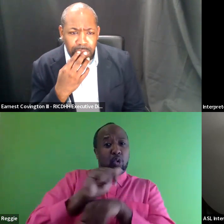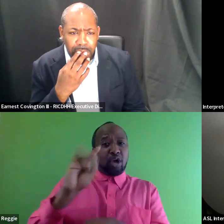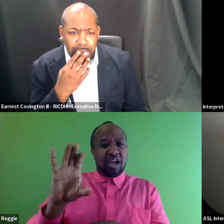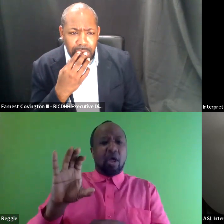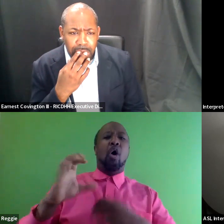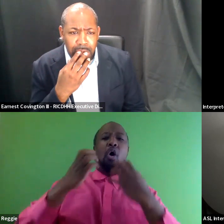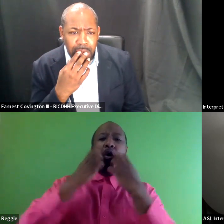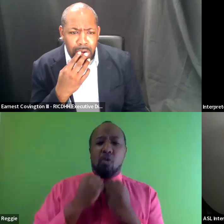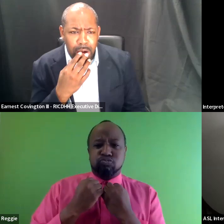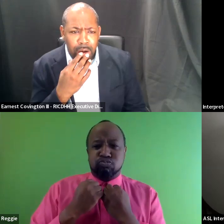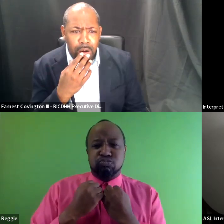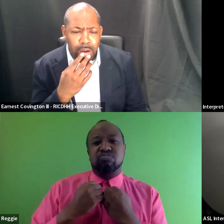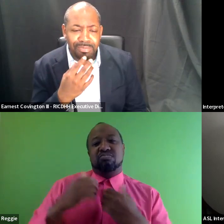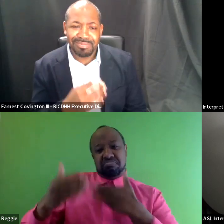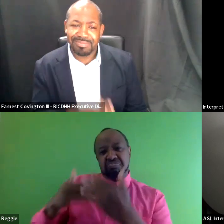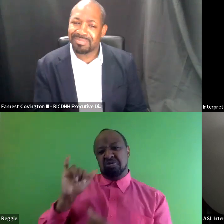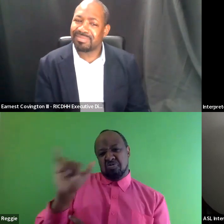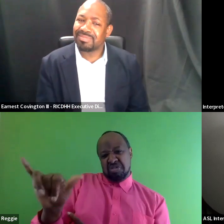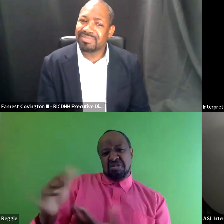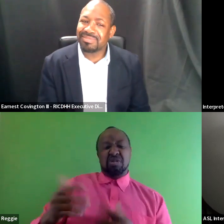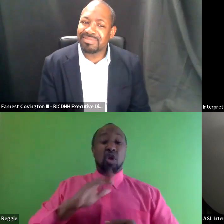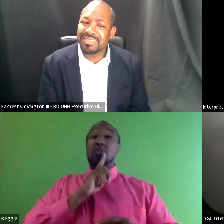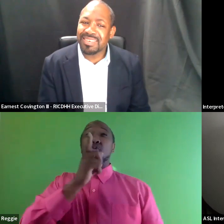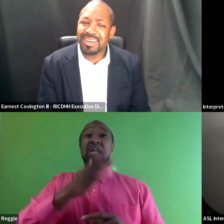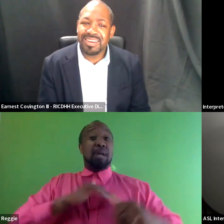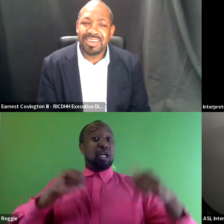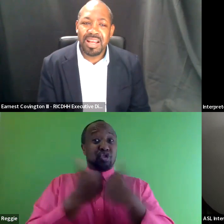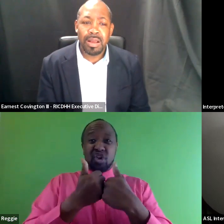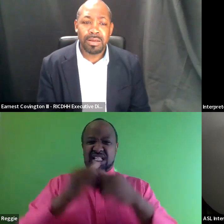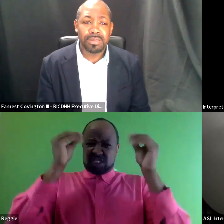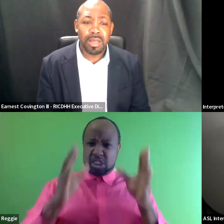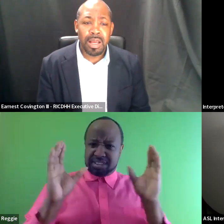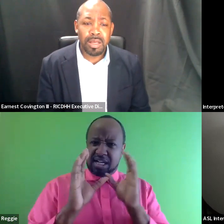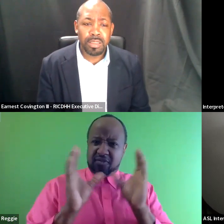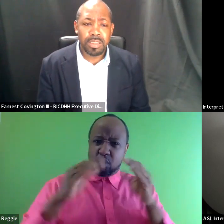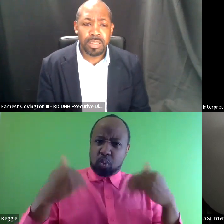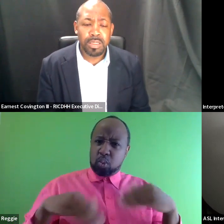I'm a certified teacher and they recognize I'm one of them and I feel more valued.